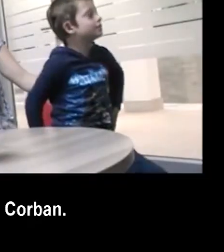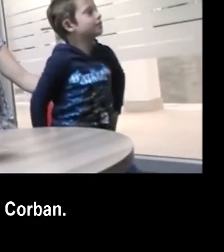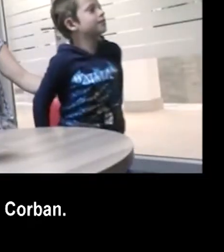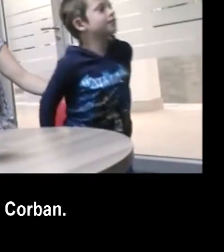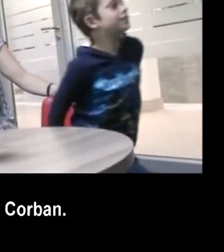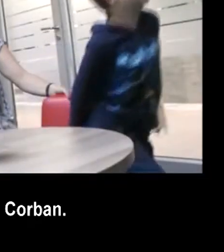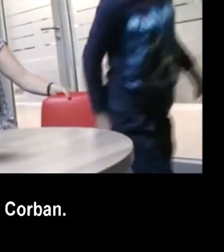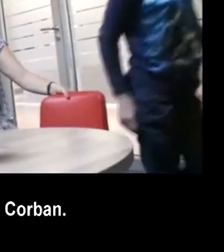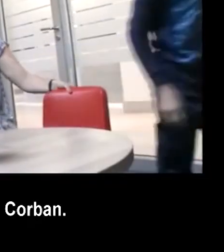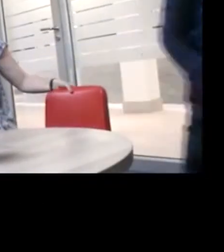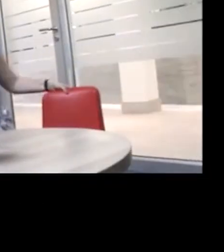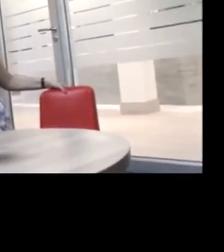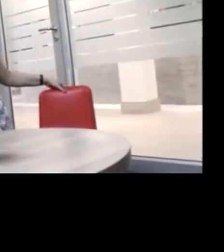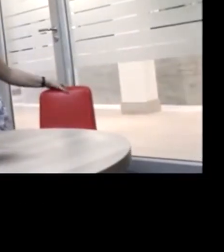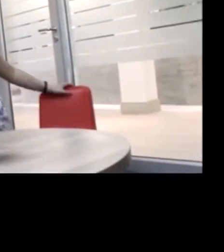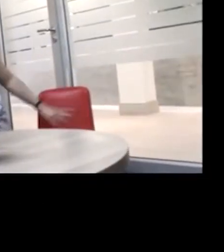Corban, kom.